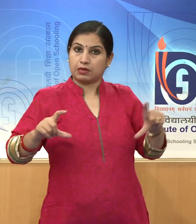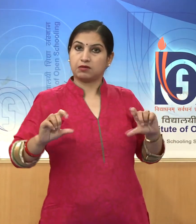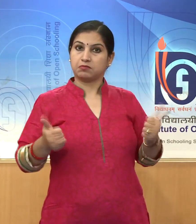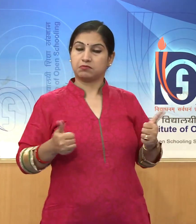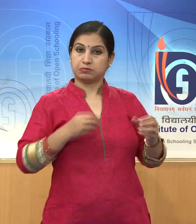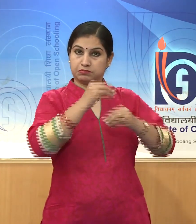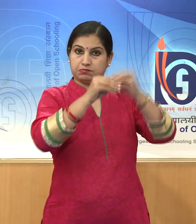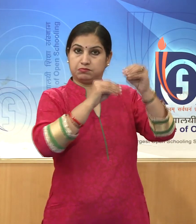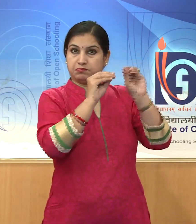the composition.